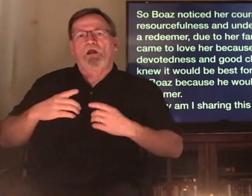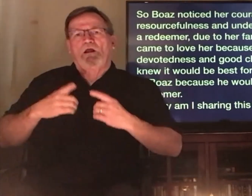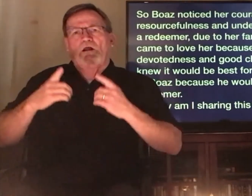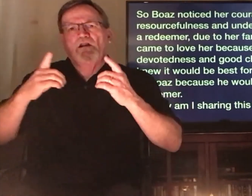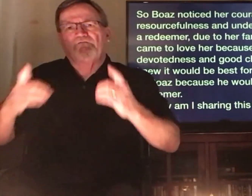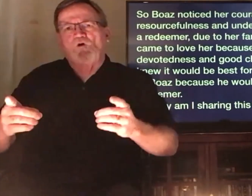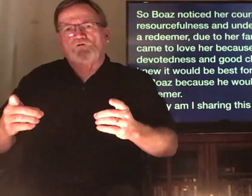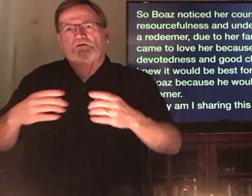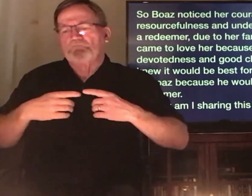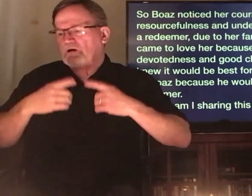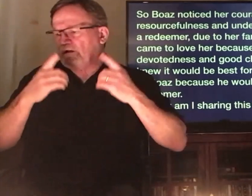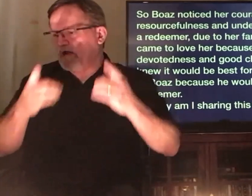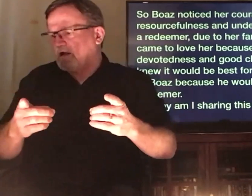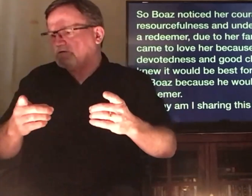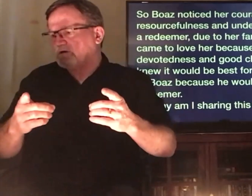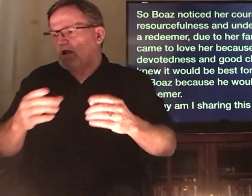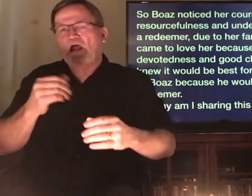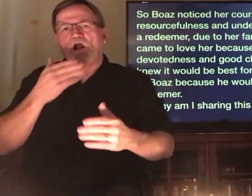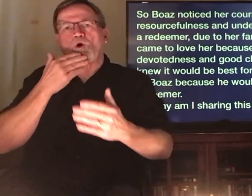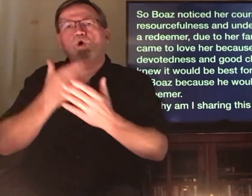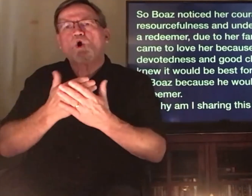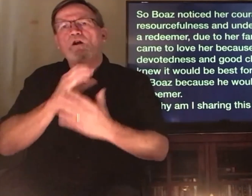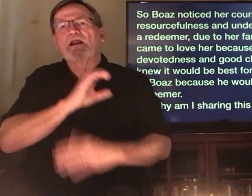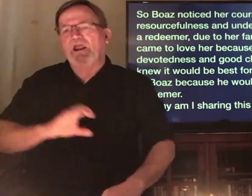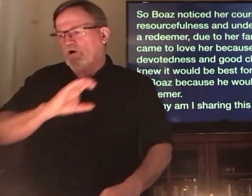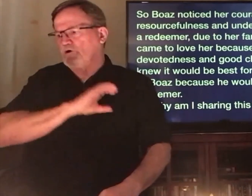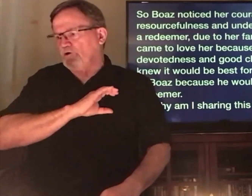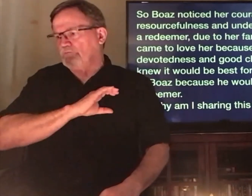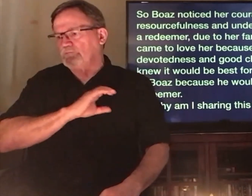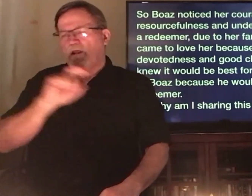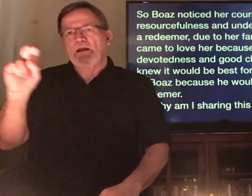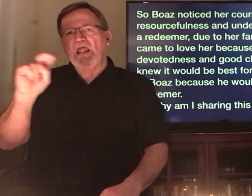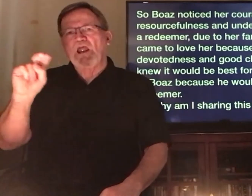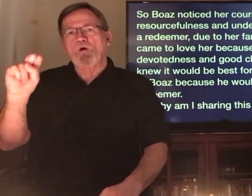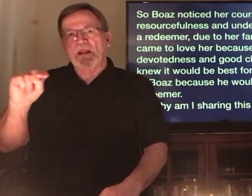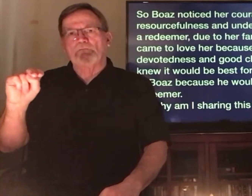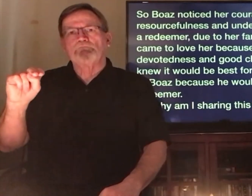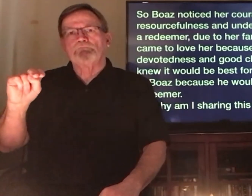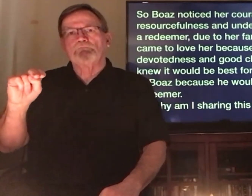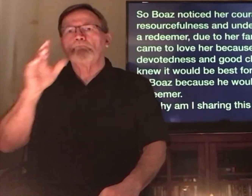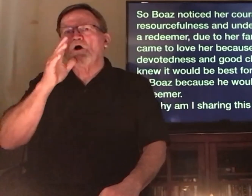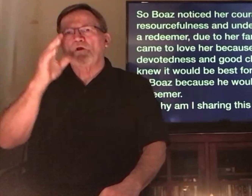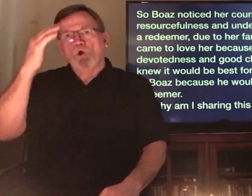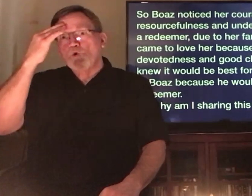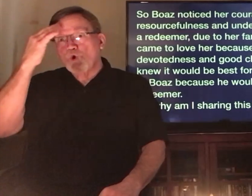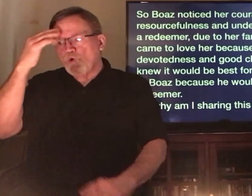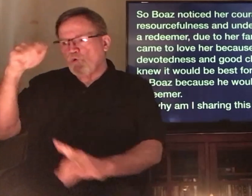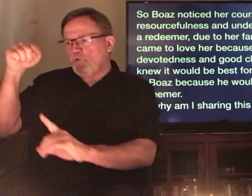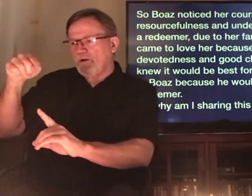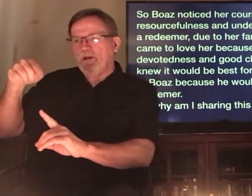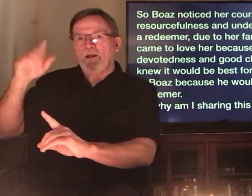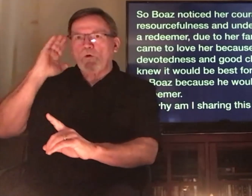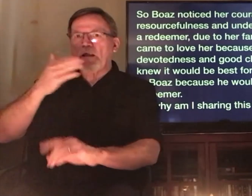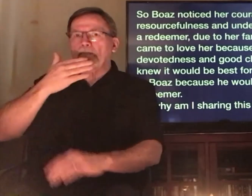want to go with her, saying, wherever you, Naomi, wherever you go, I will go. Where you